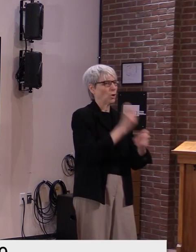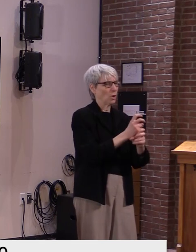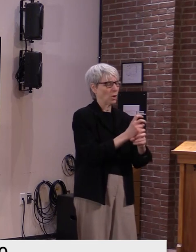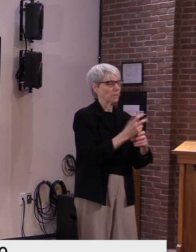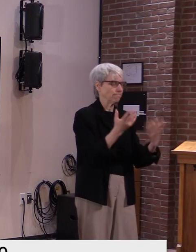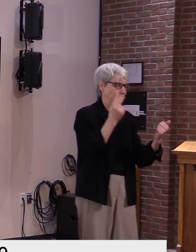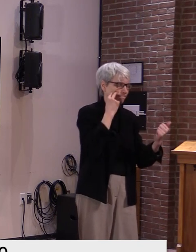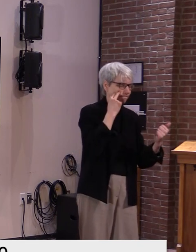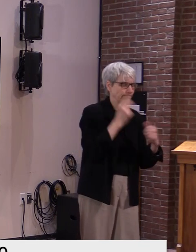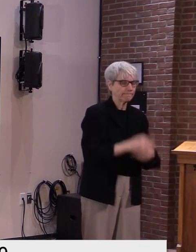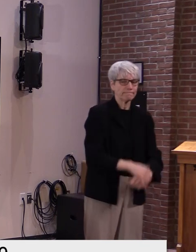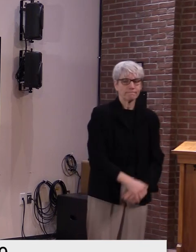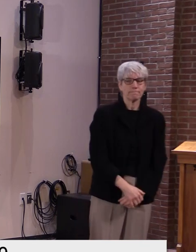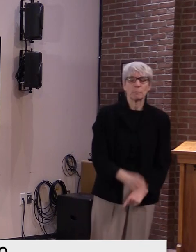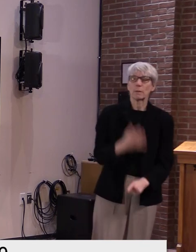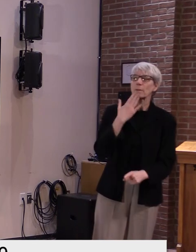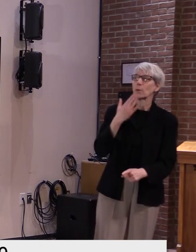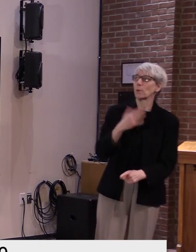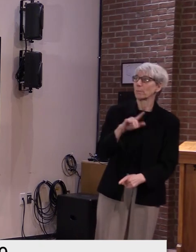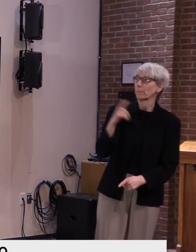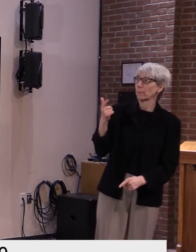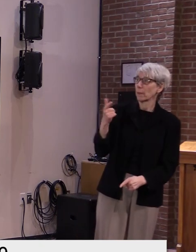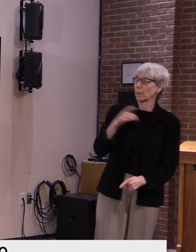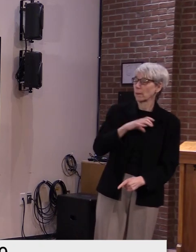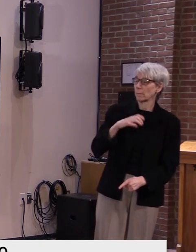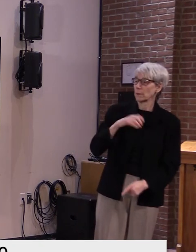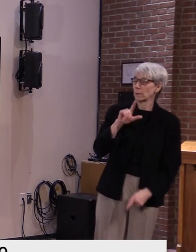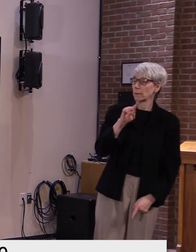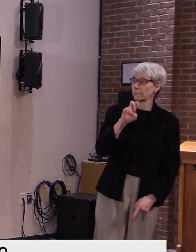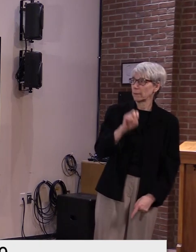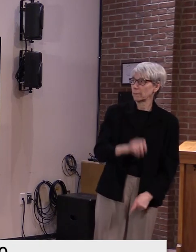Thank you. Commissioner Levine.